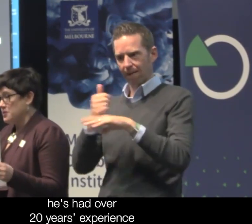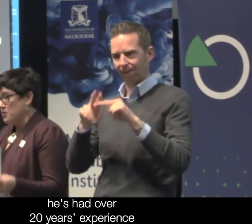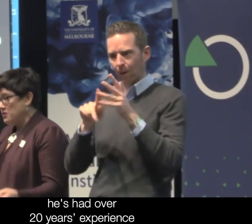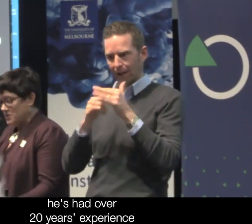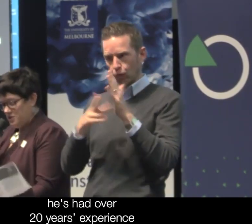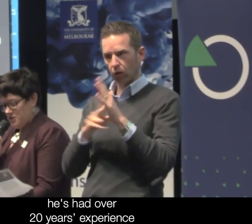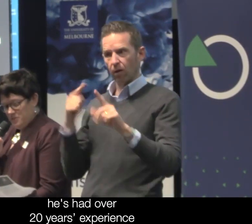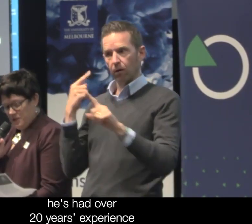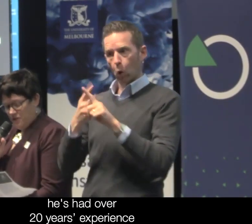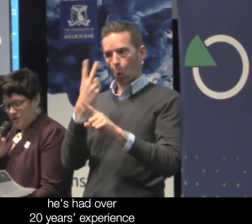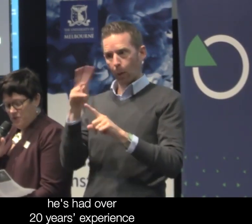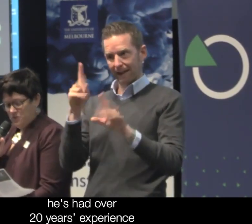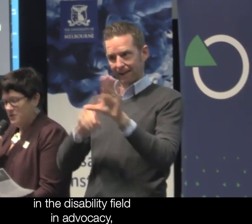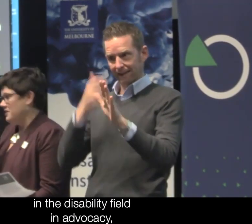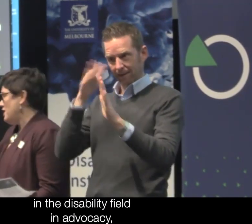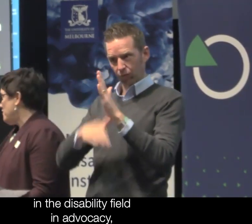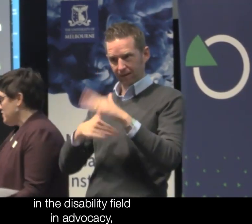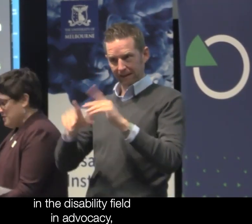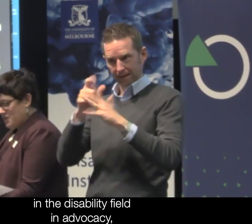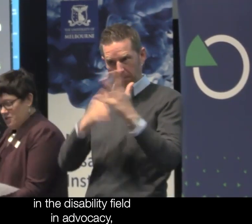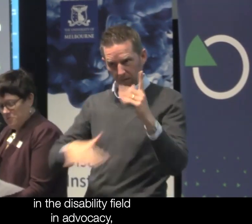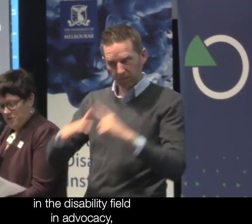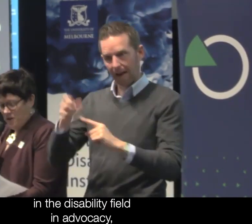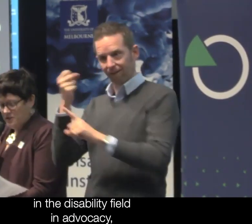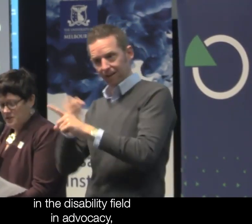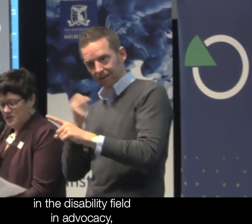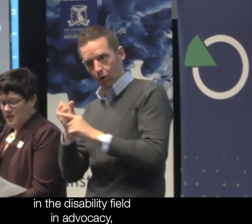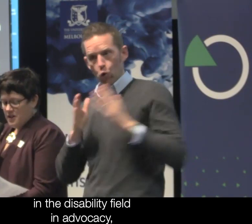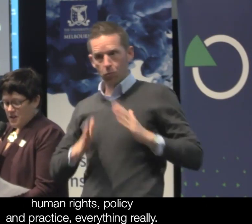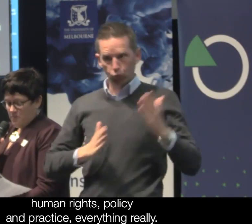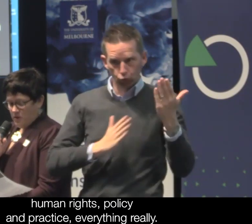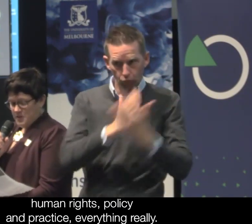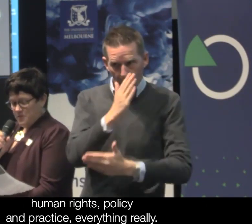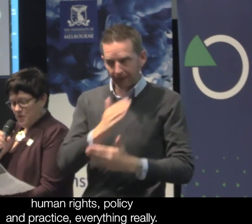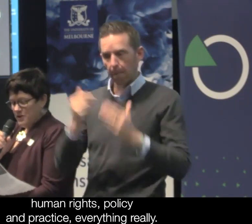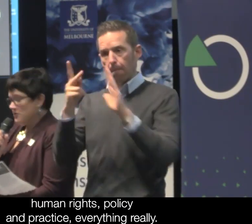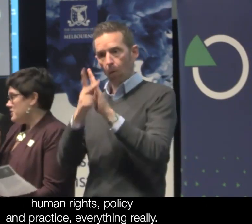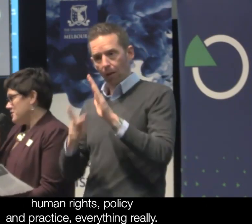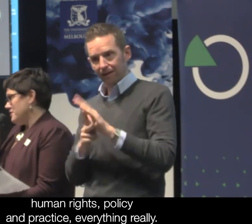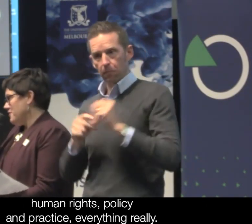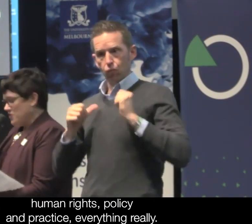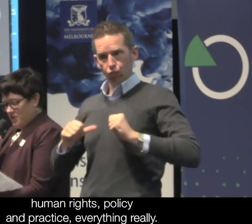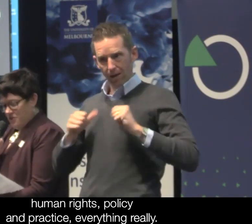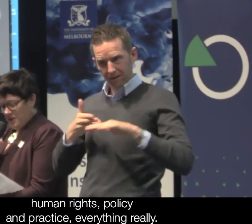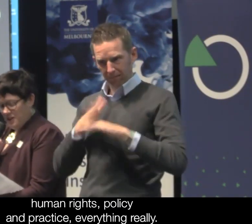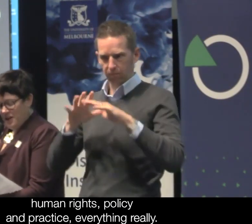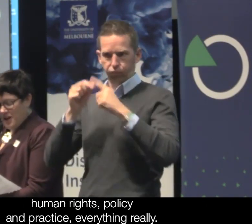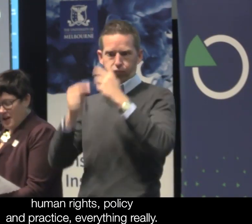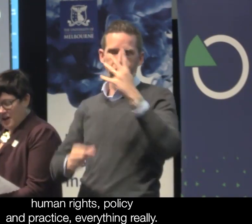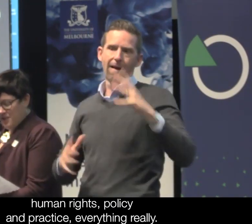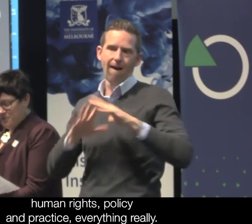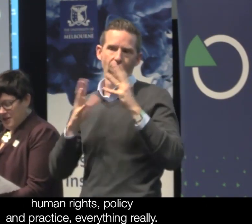years' experience in the disability field in advocacy, human rights, policy and practice, everything